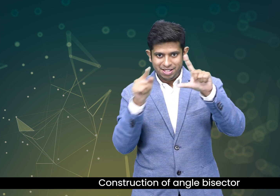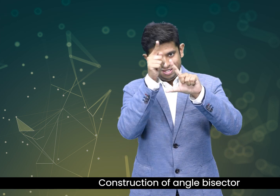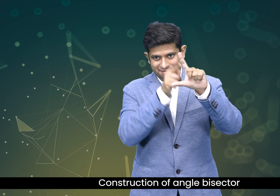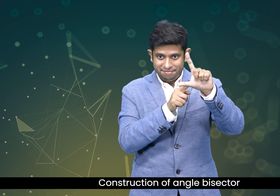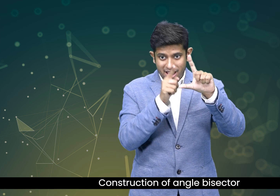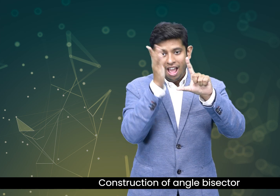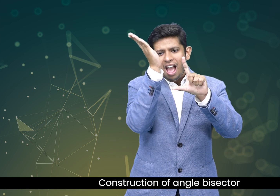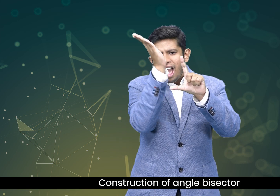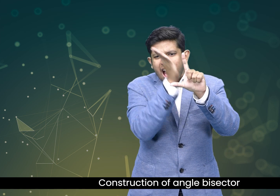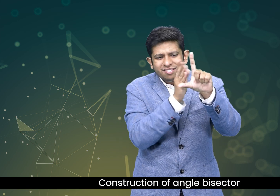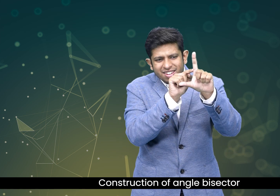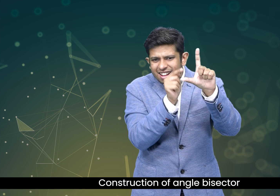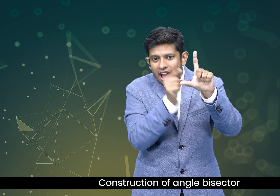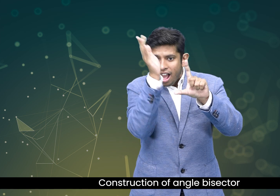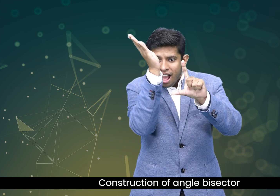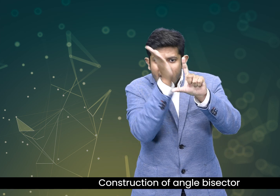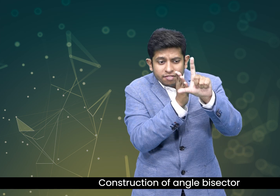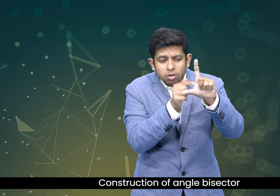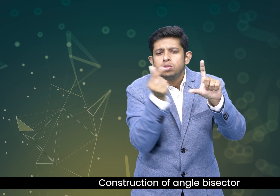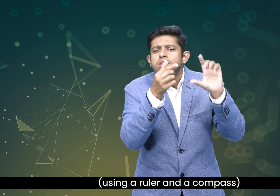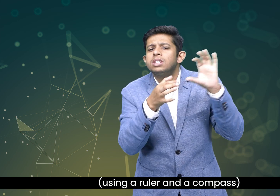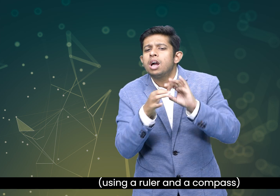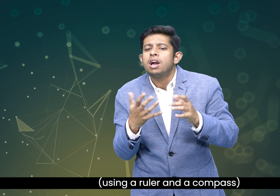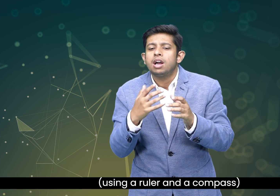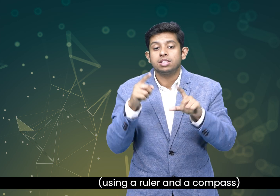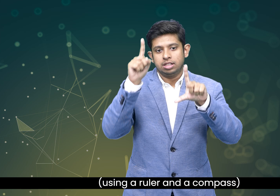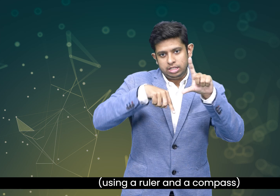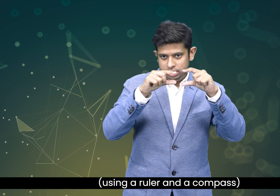Construction of angle bisector using a ruler and a compass.